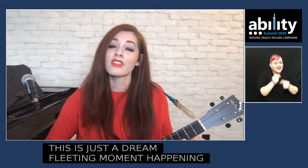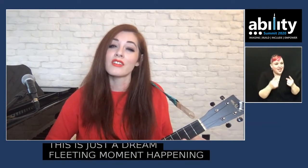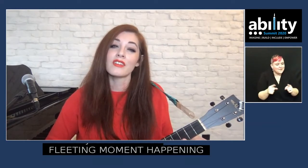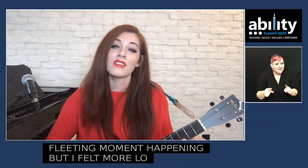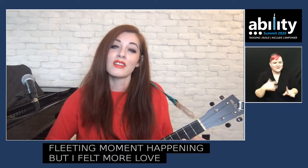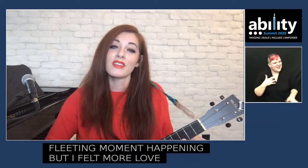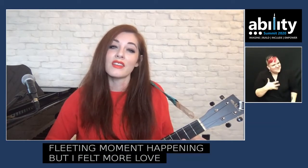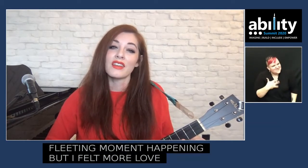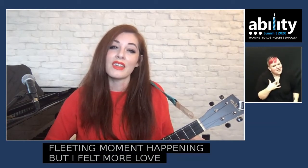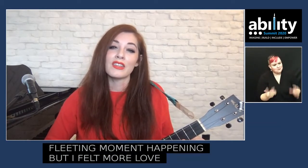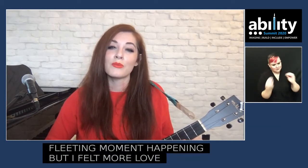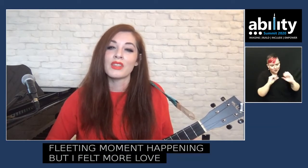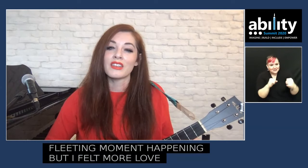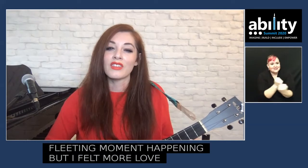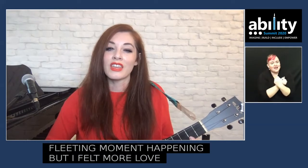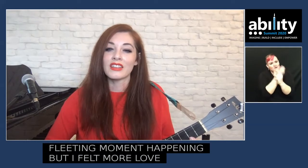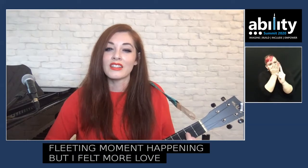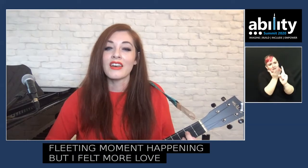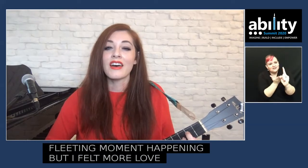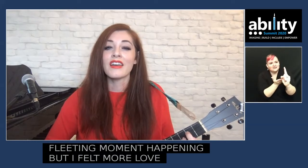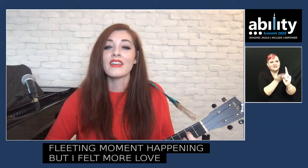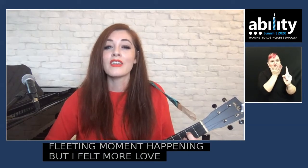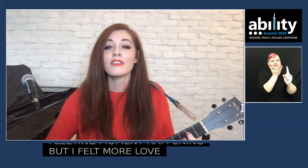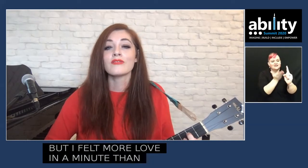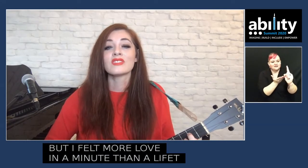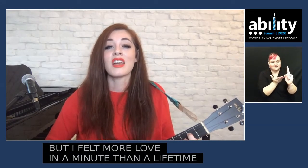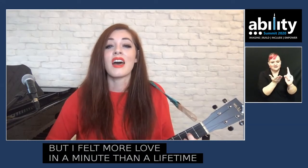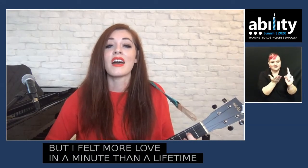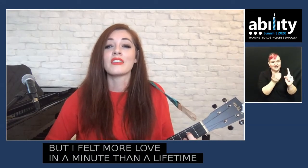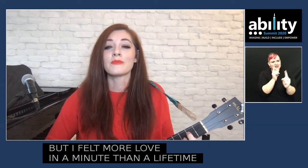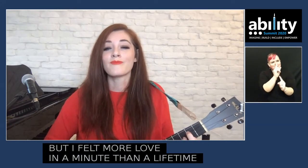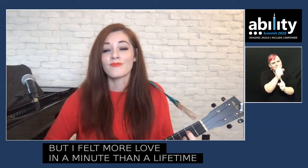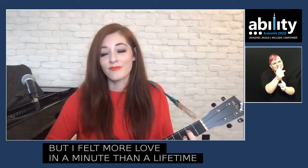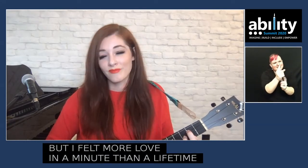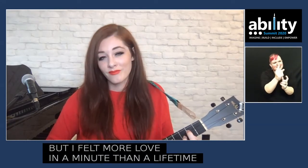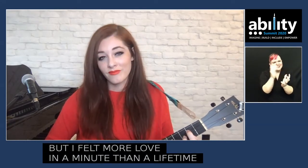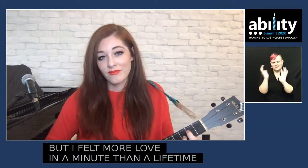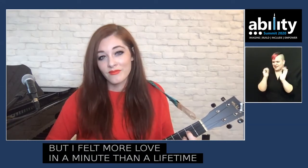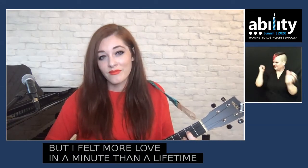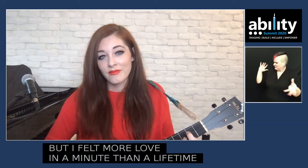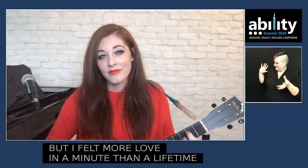love in a minute than a lifetime.